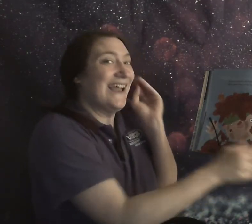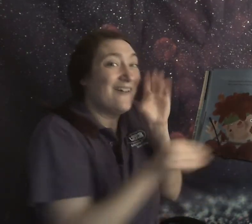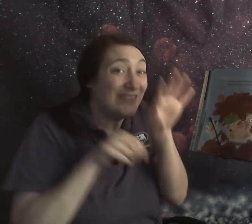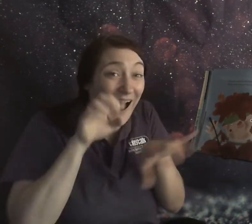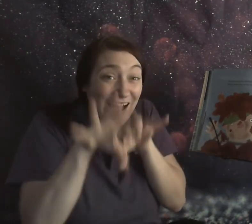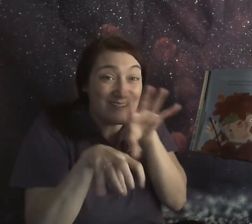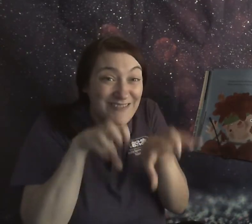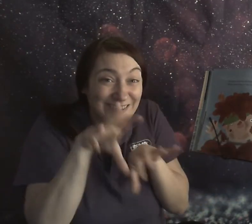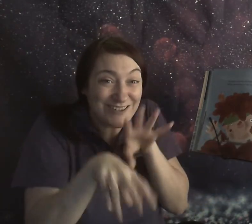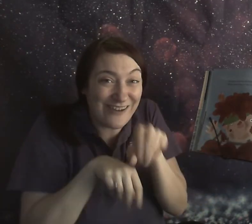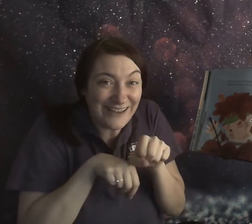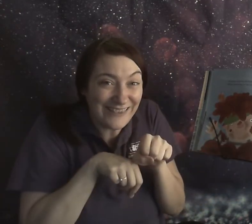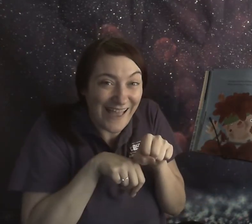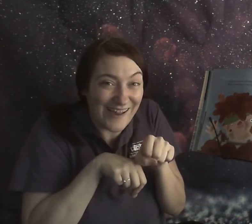The animals tricked them.